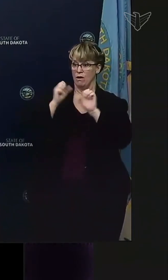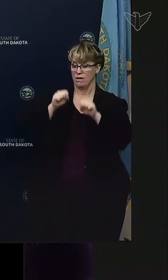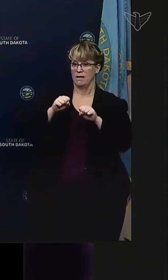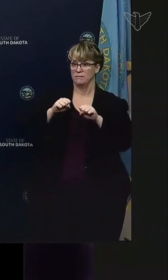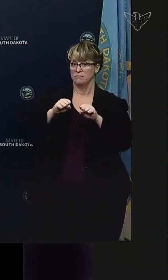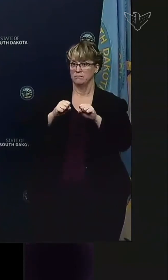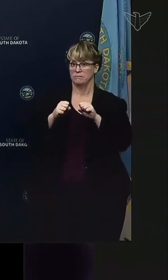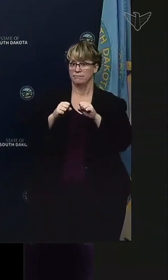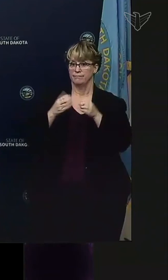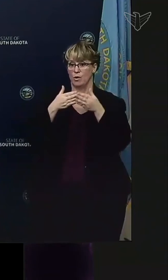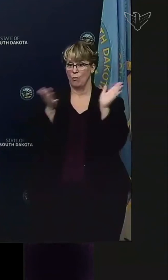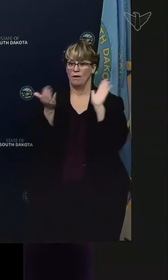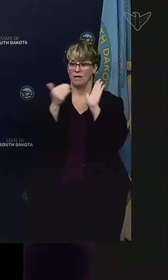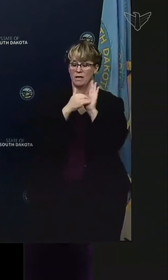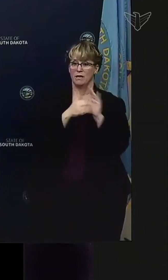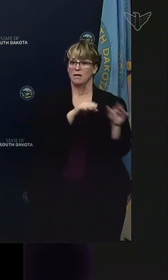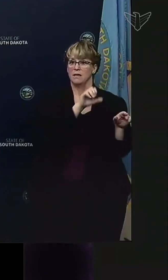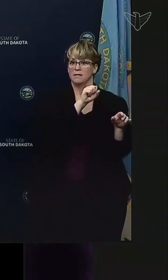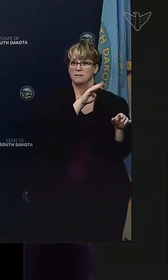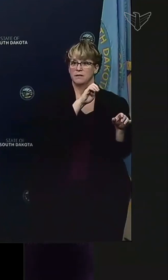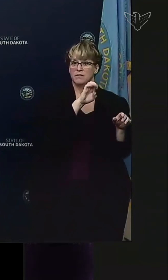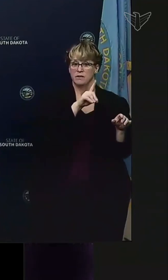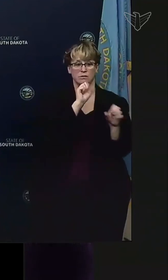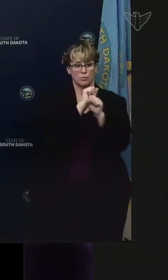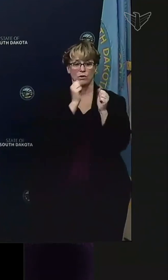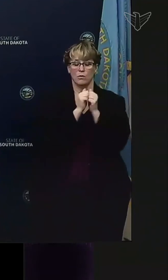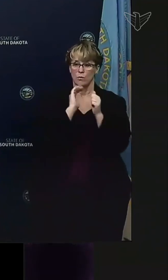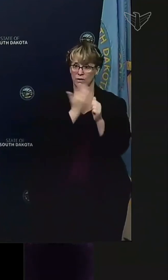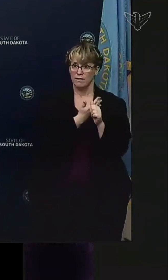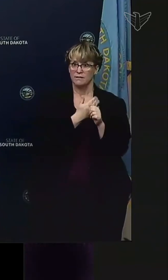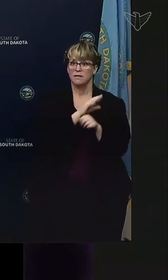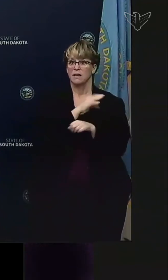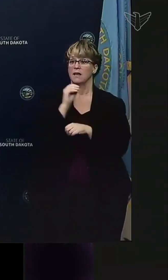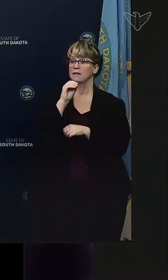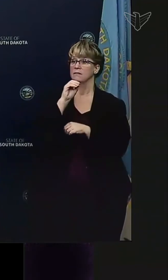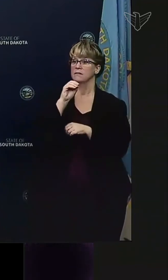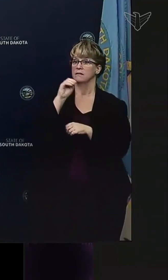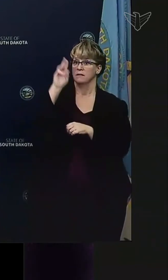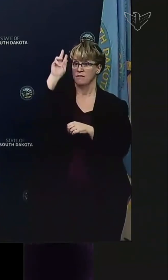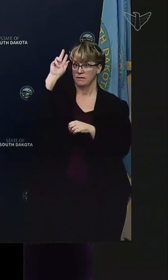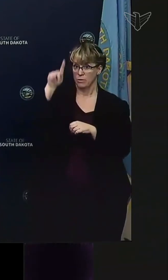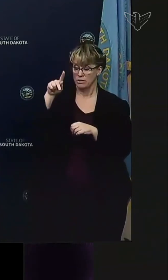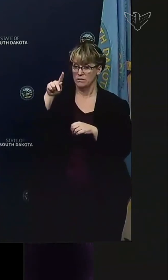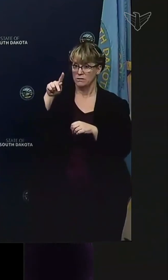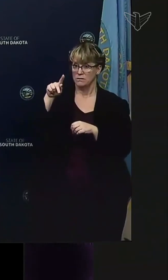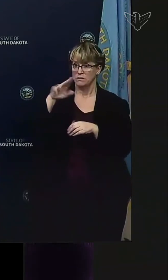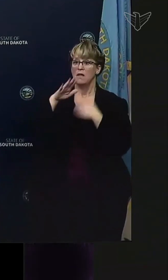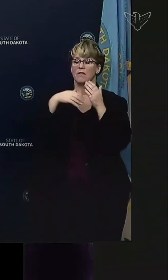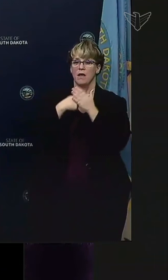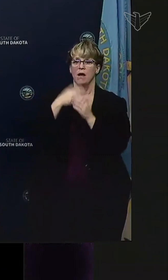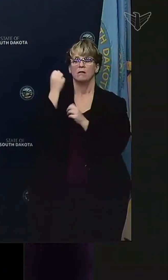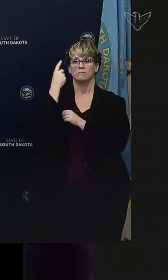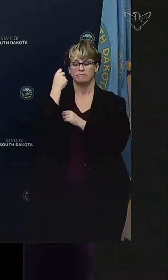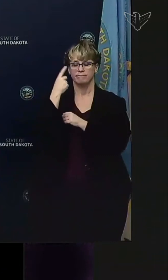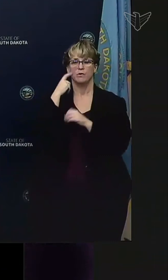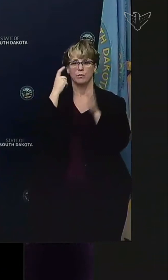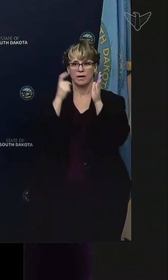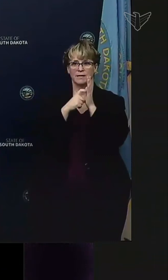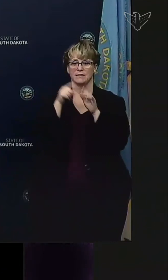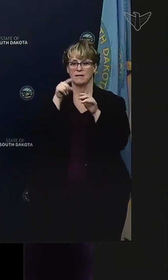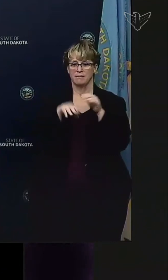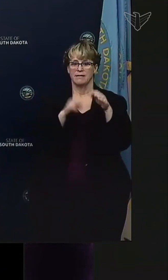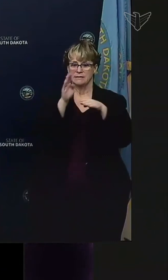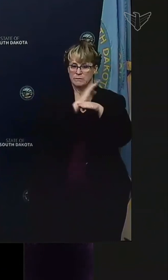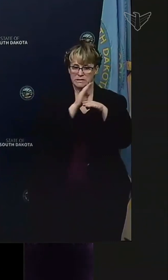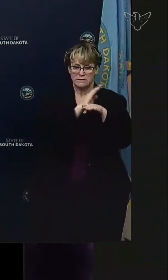production. So Smithfield is engaged and working with us. Also, the Vice President has been involved. They all recognize that this